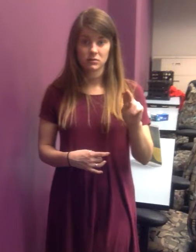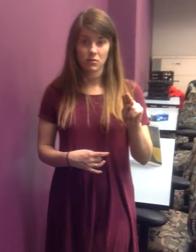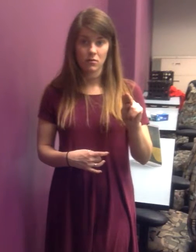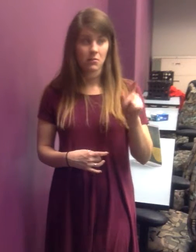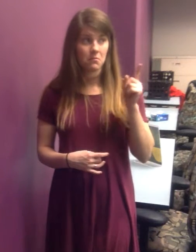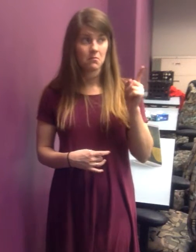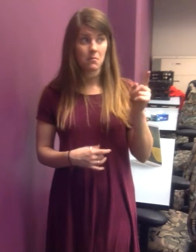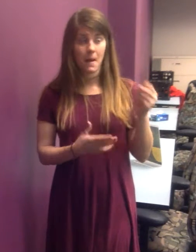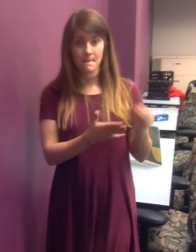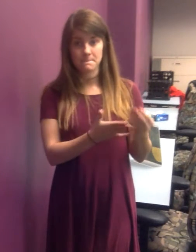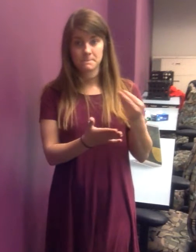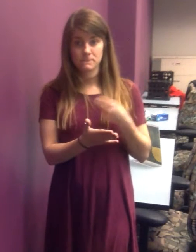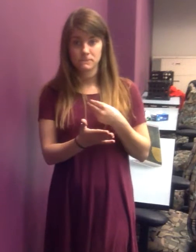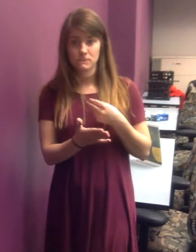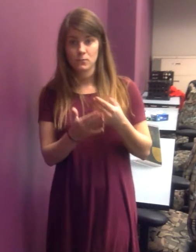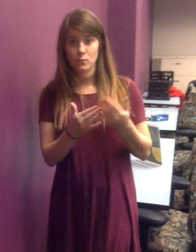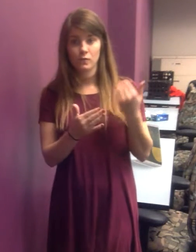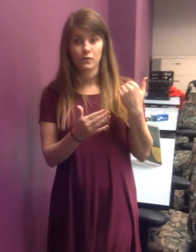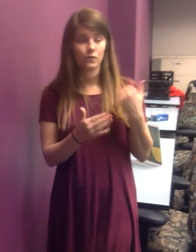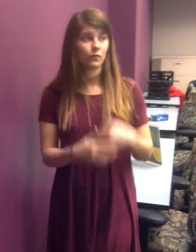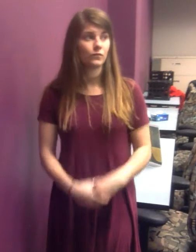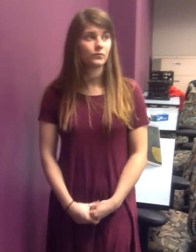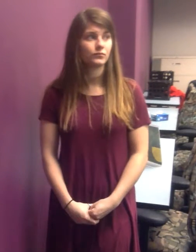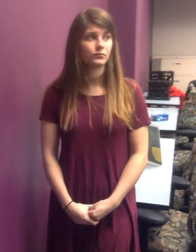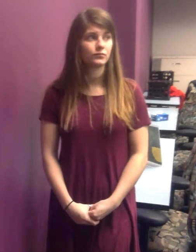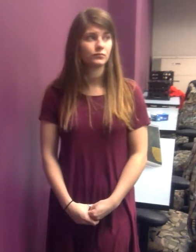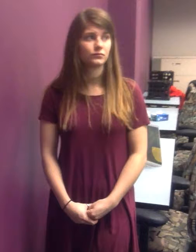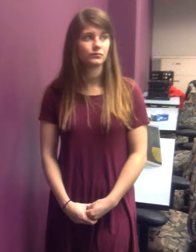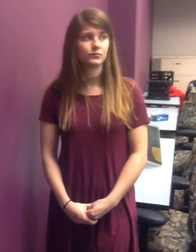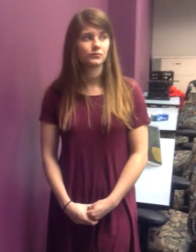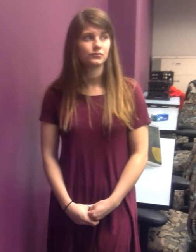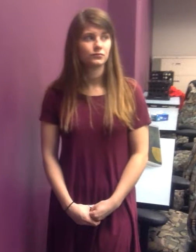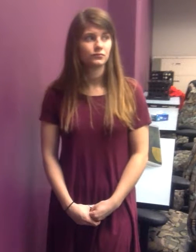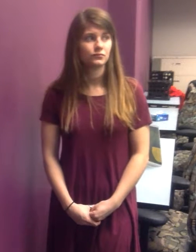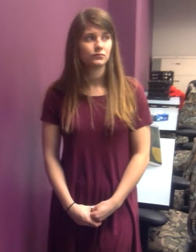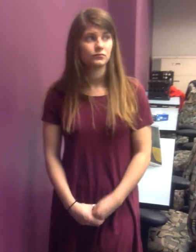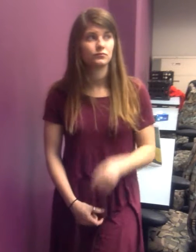Climatologist Pat Michaels of the Cato Institute has estimated 40% of his funding has come from fossil fuel